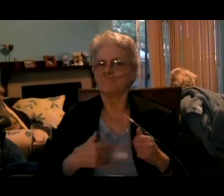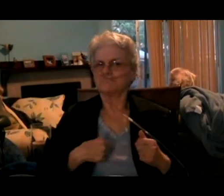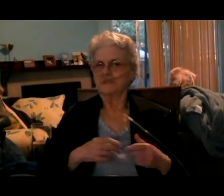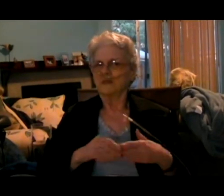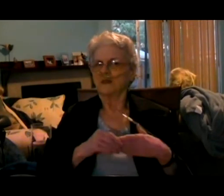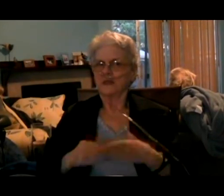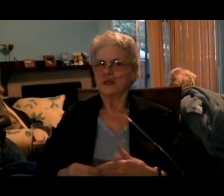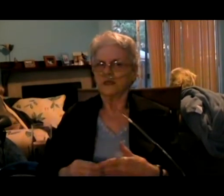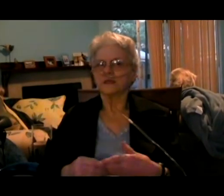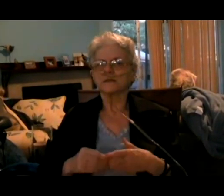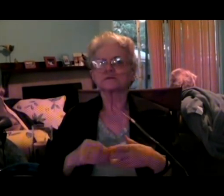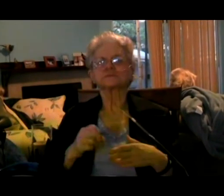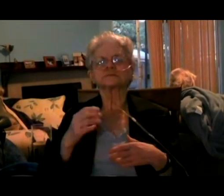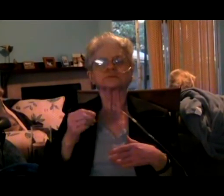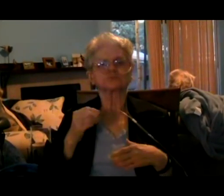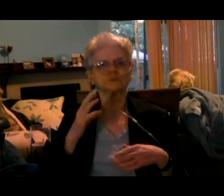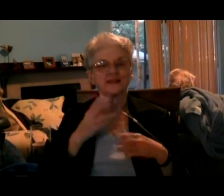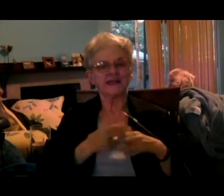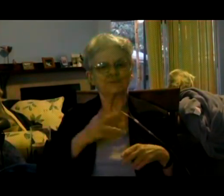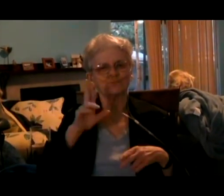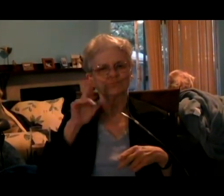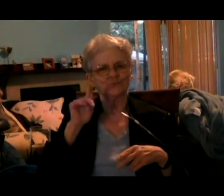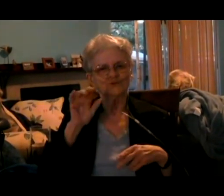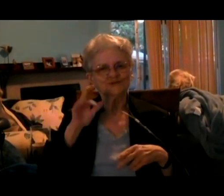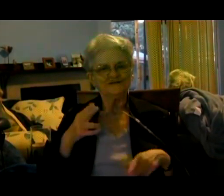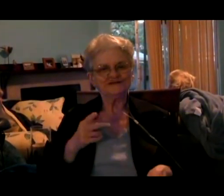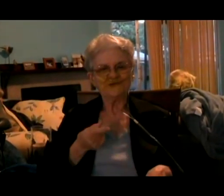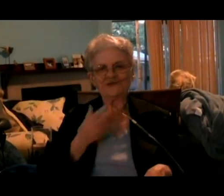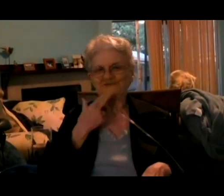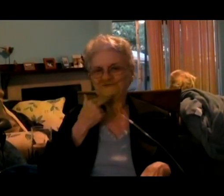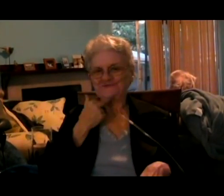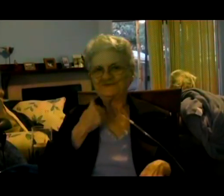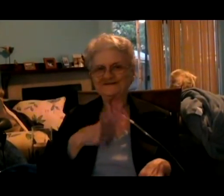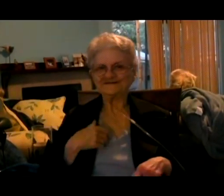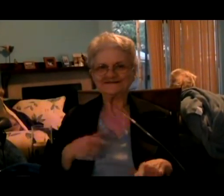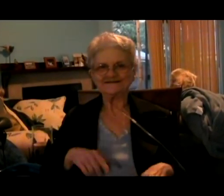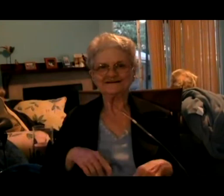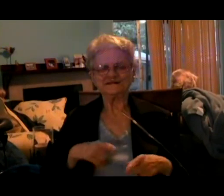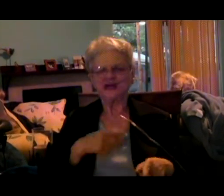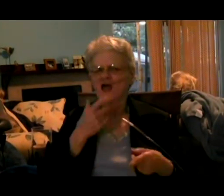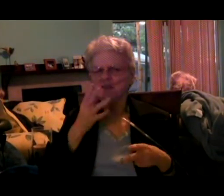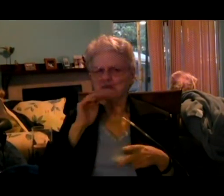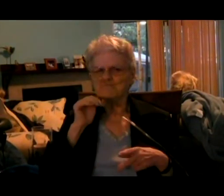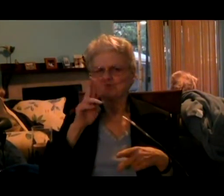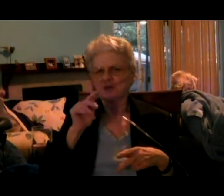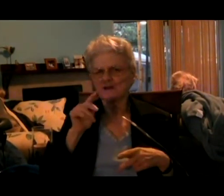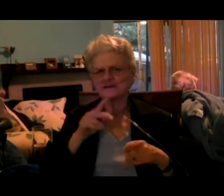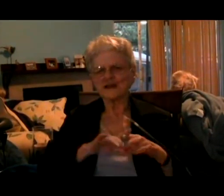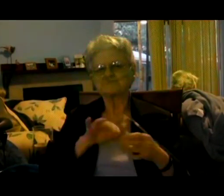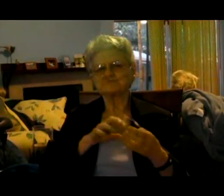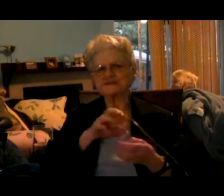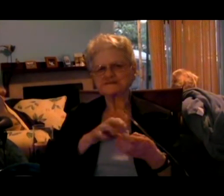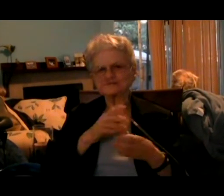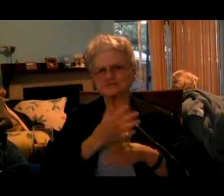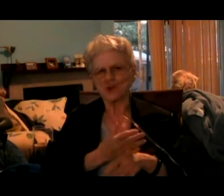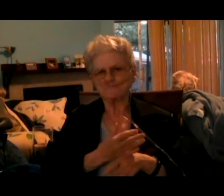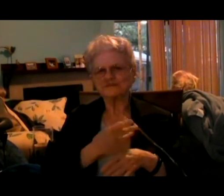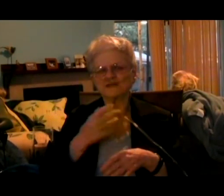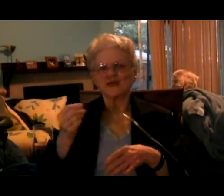he would come circle around my leg. So that way I knew that I was being called, that my mom wanted me, and he would lead me over